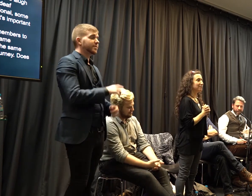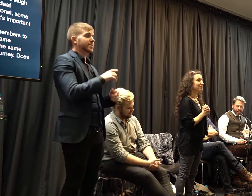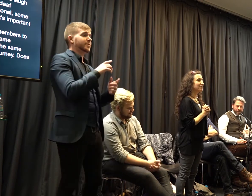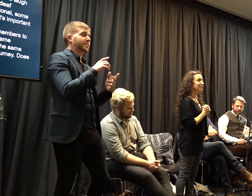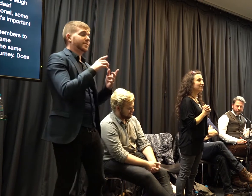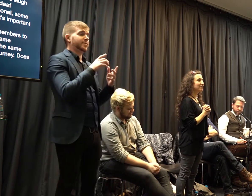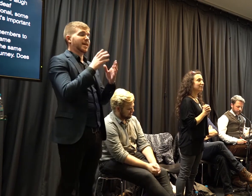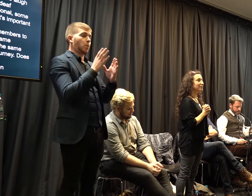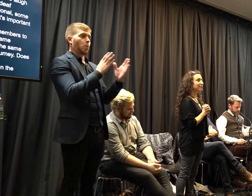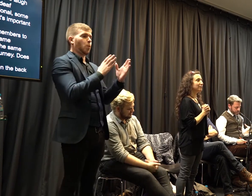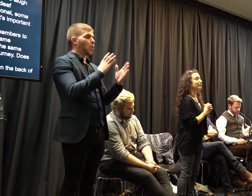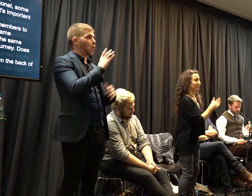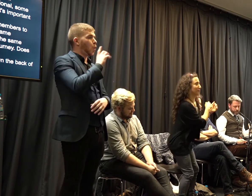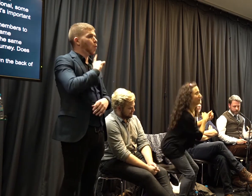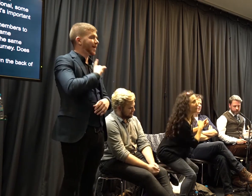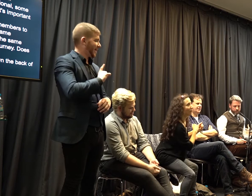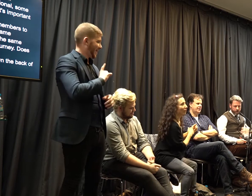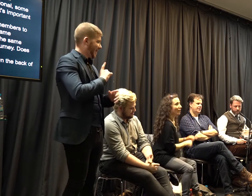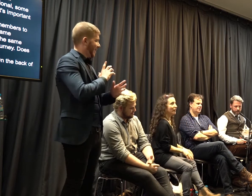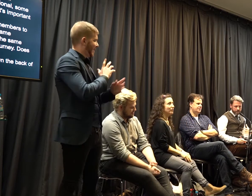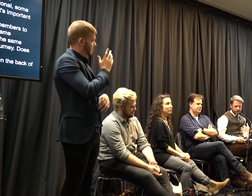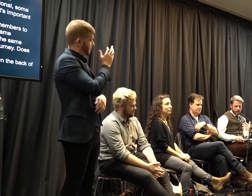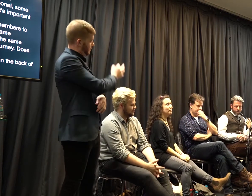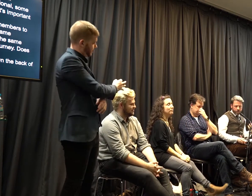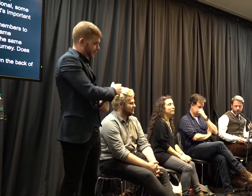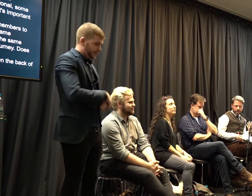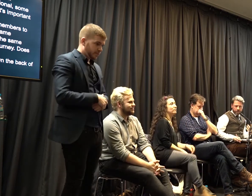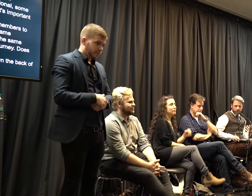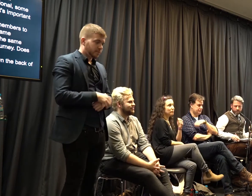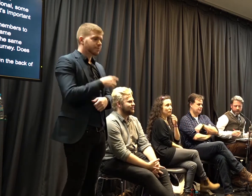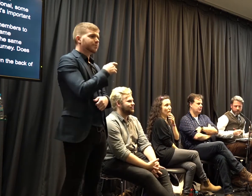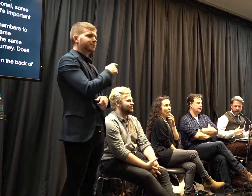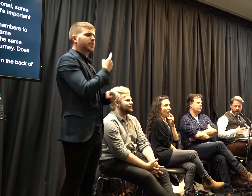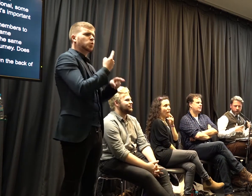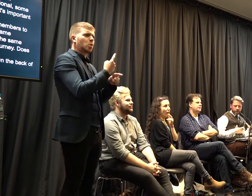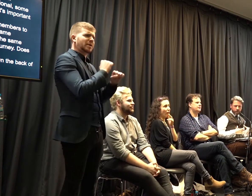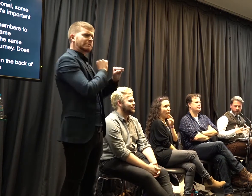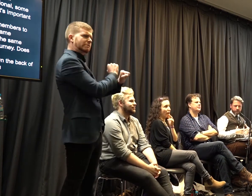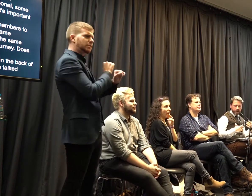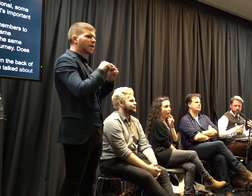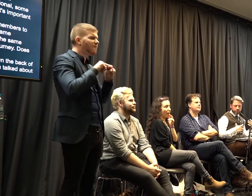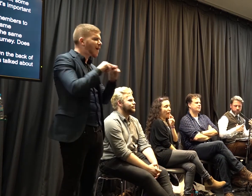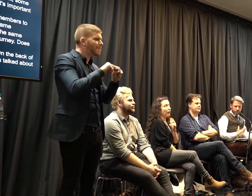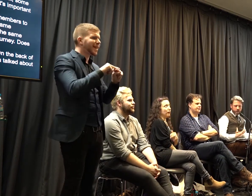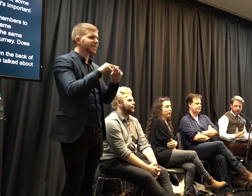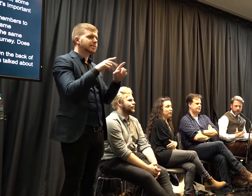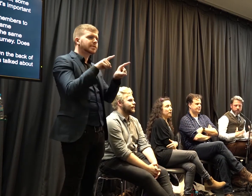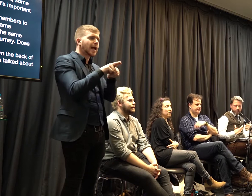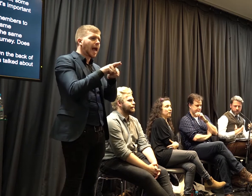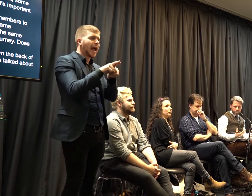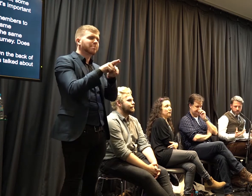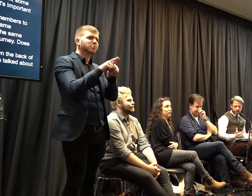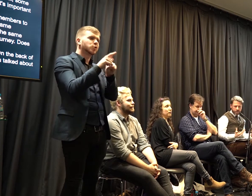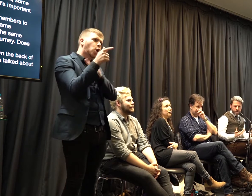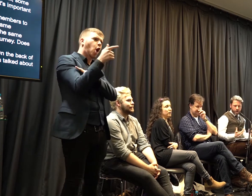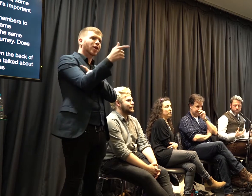that, Louis, if I don't mind me moving to you on that, you talked about your family and going on the same journey as the